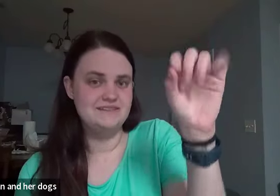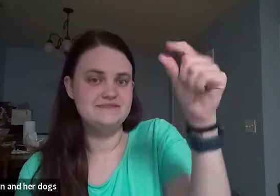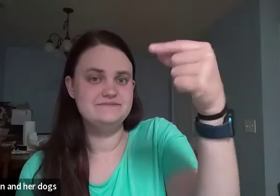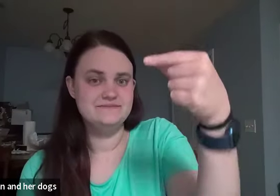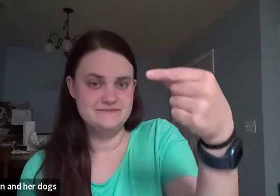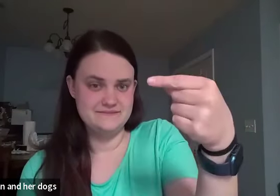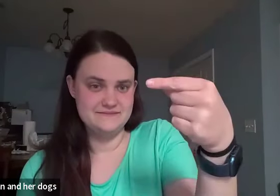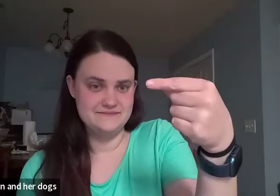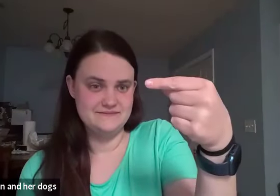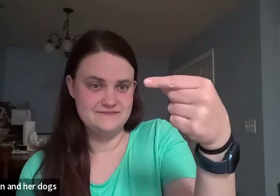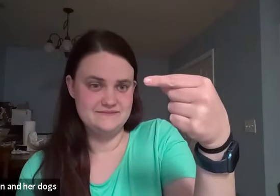G.